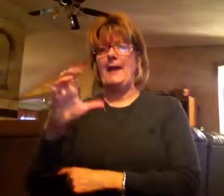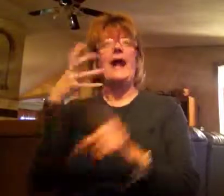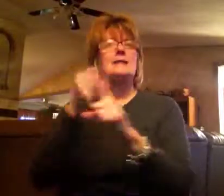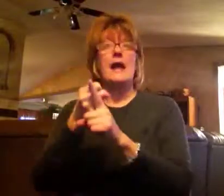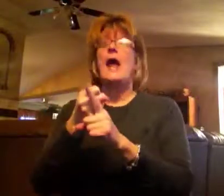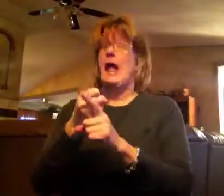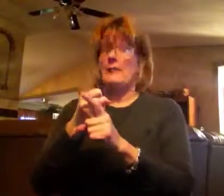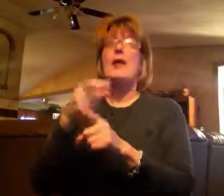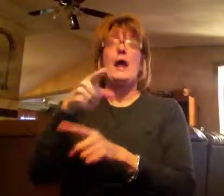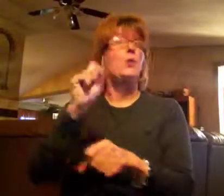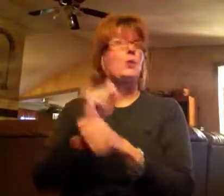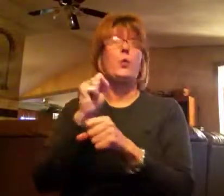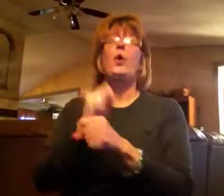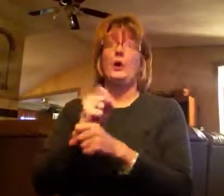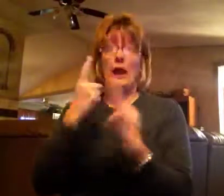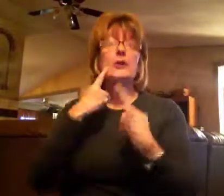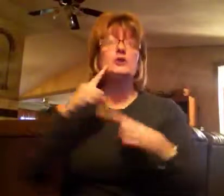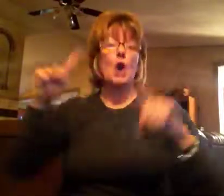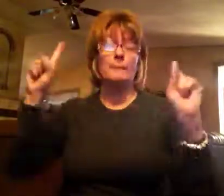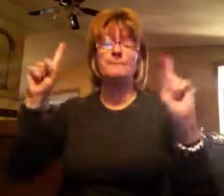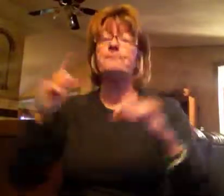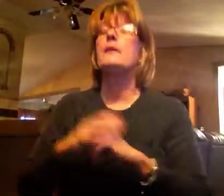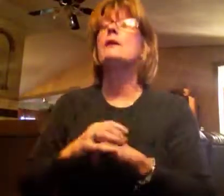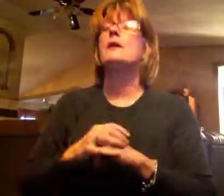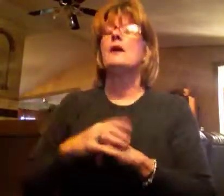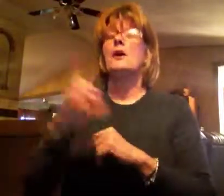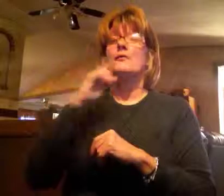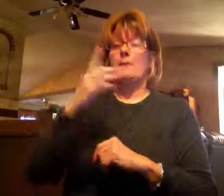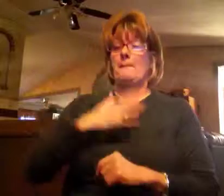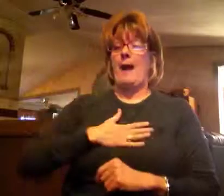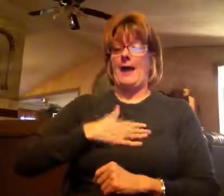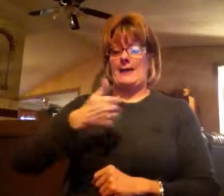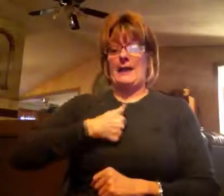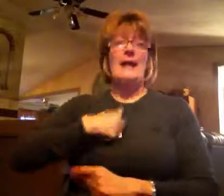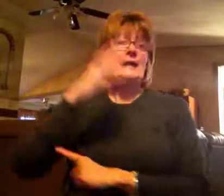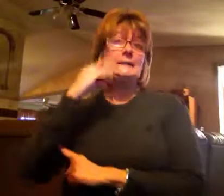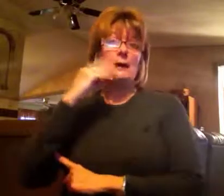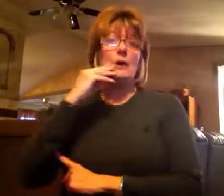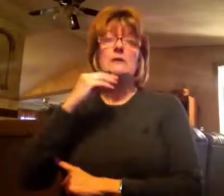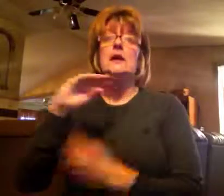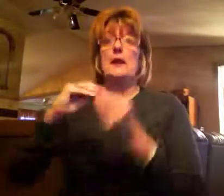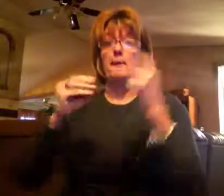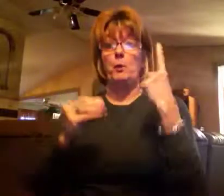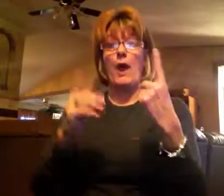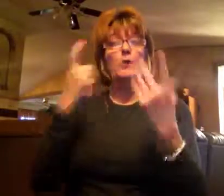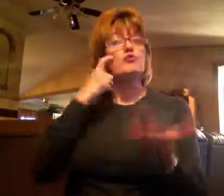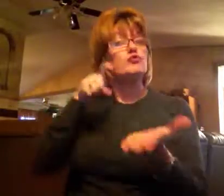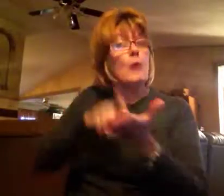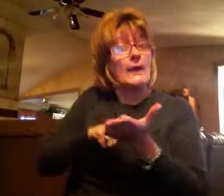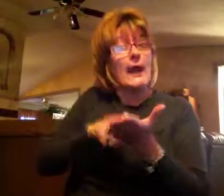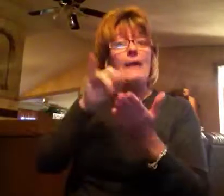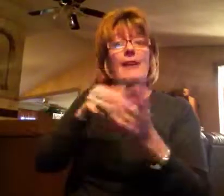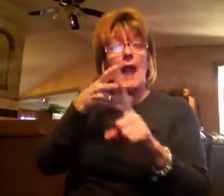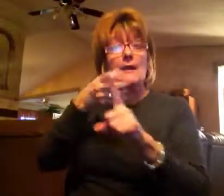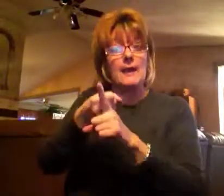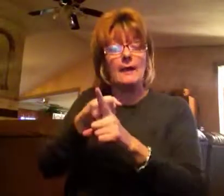scenario. So I'm speaking from personal experience here. Let's start with step 1. You're going to recognize the attack. And the first trick,